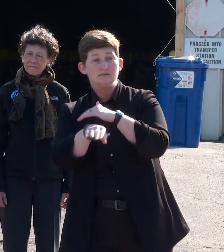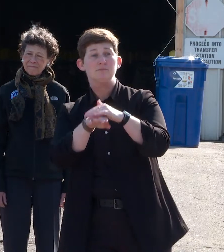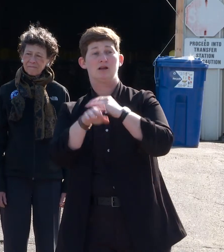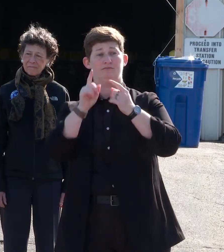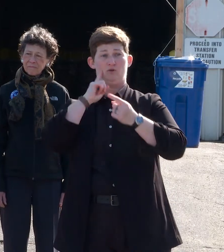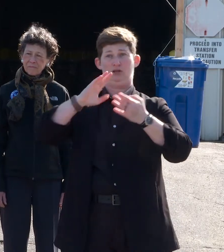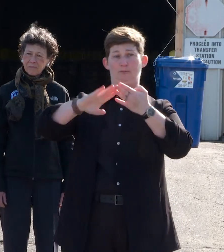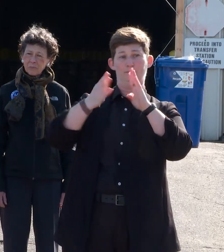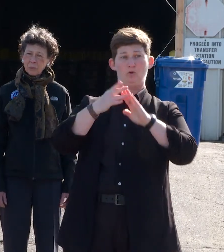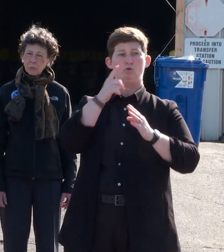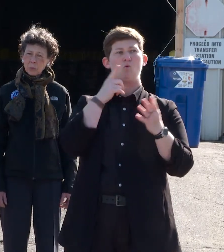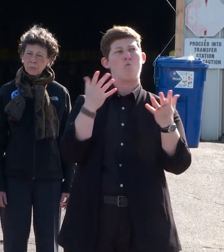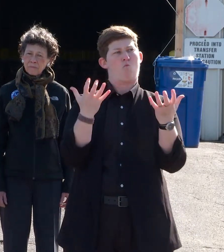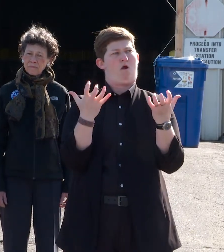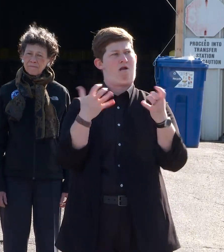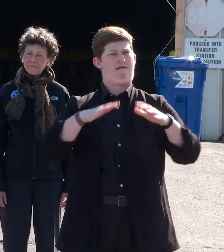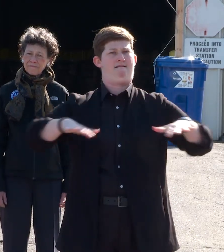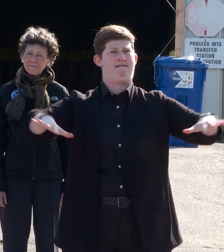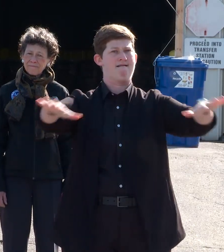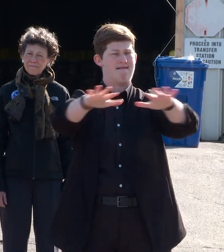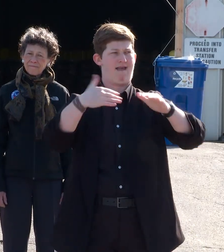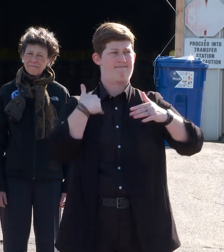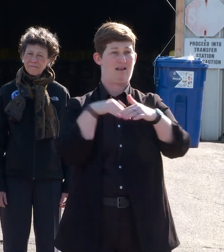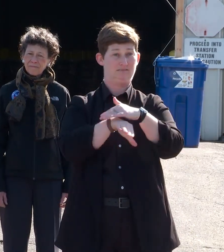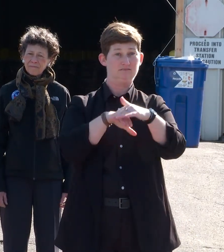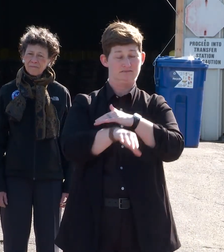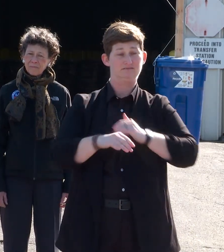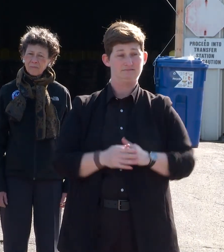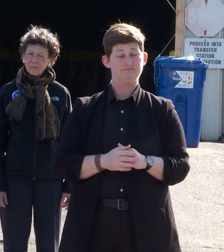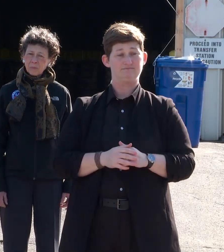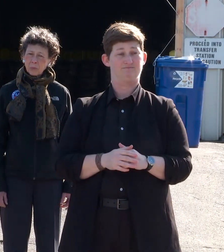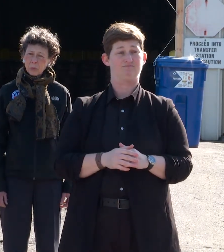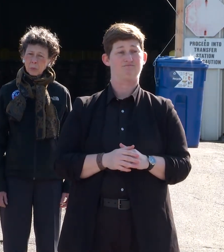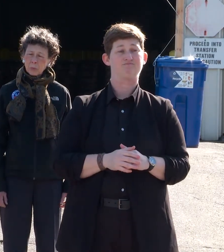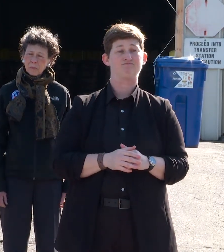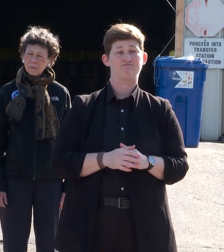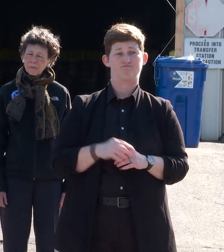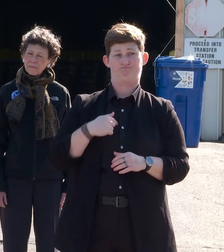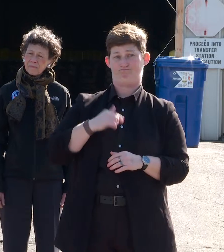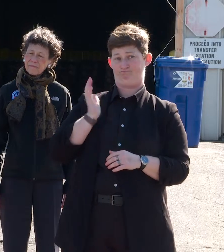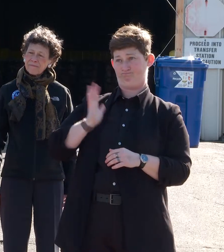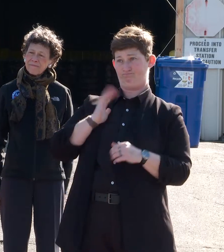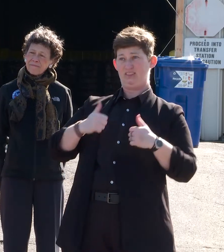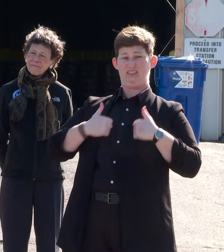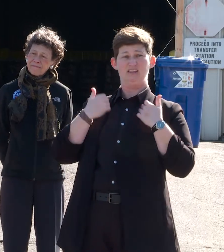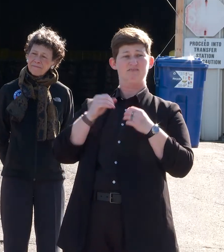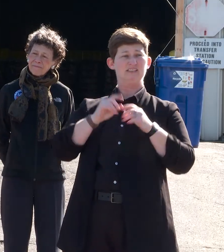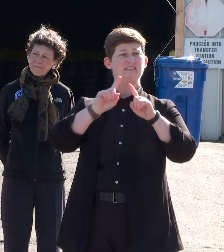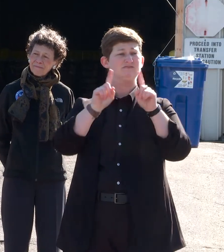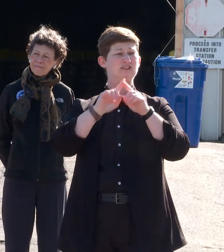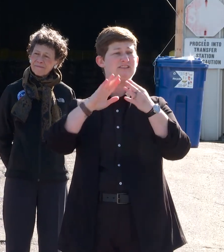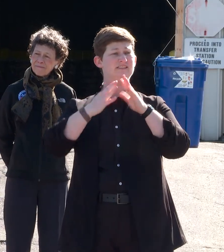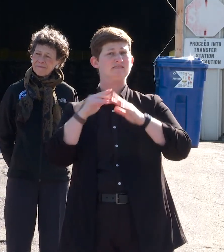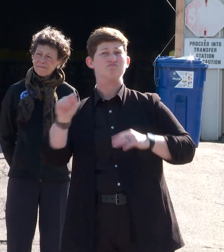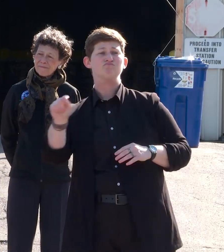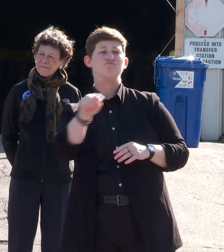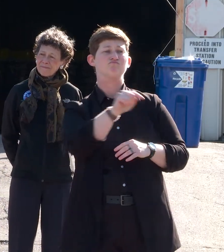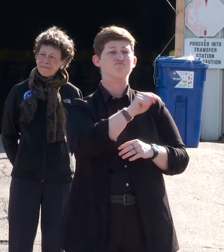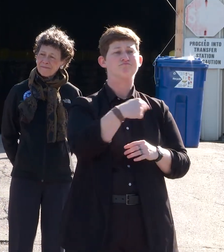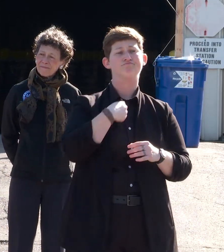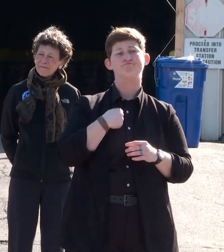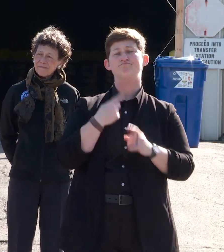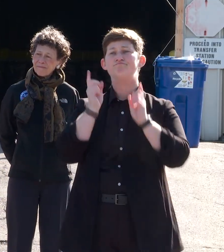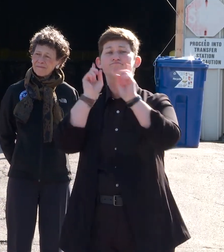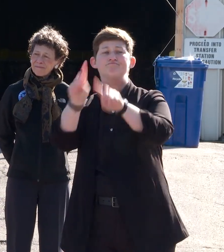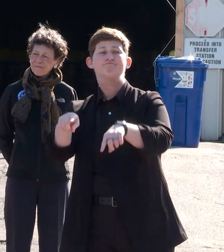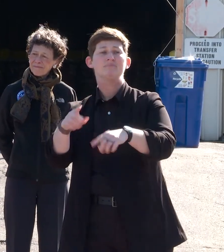serve. I would just observe too, I've lived in cities where going to the transfer station on Saturday morning